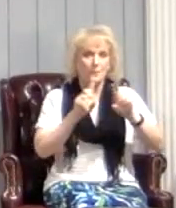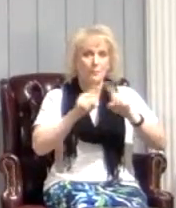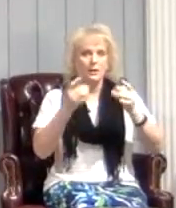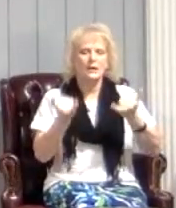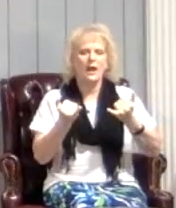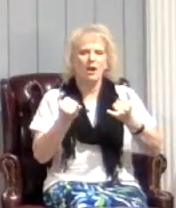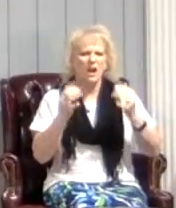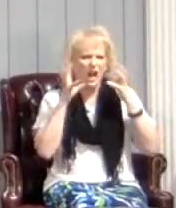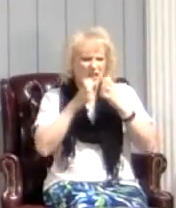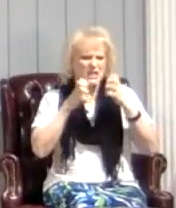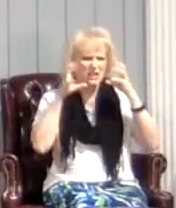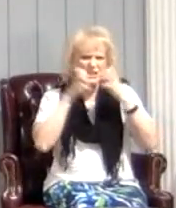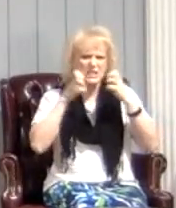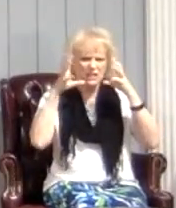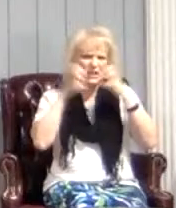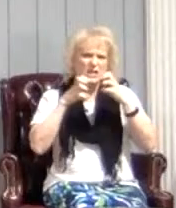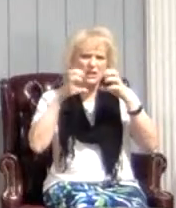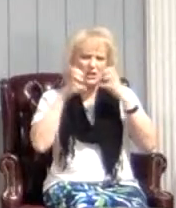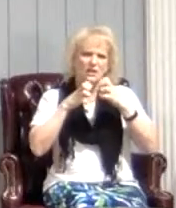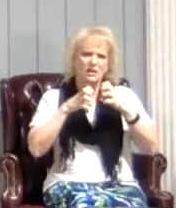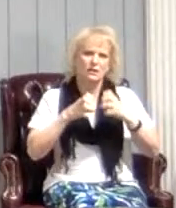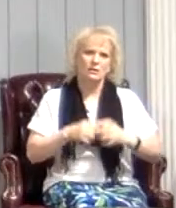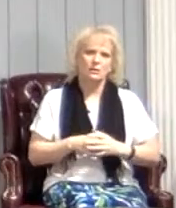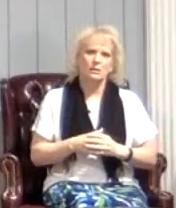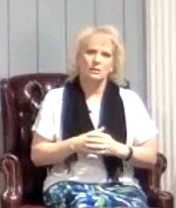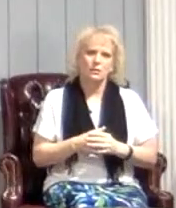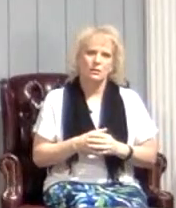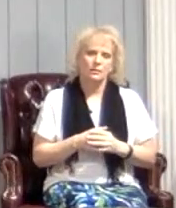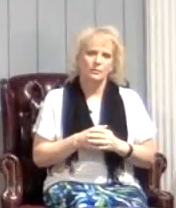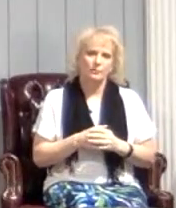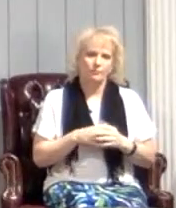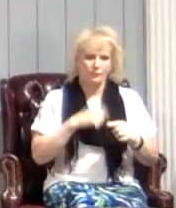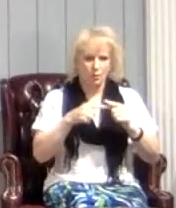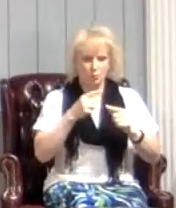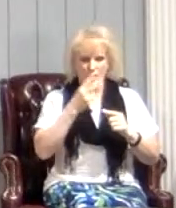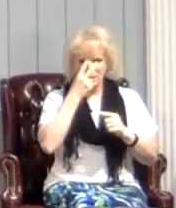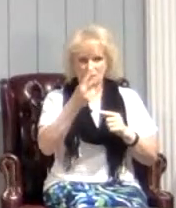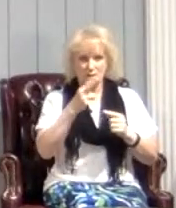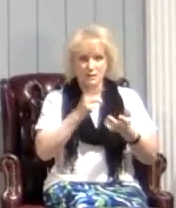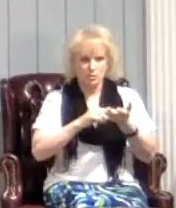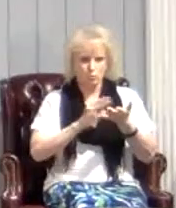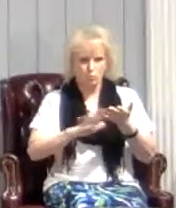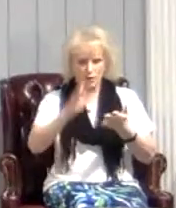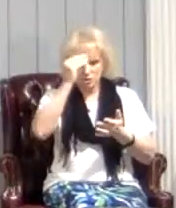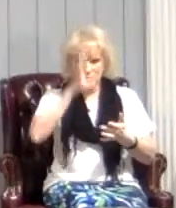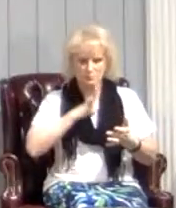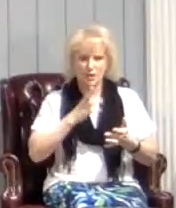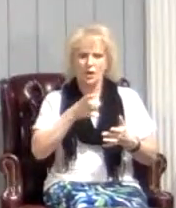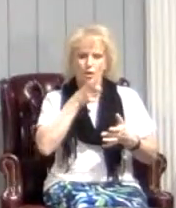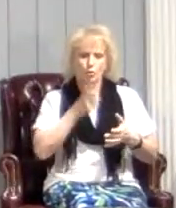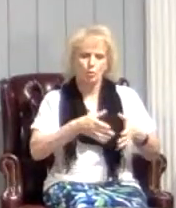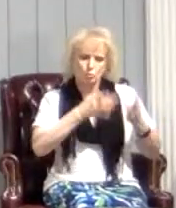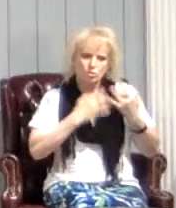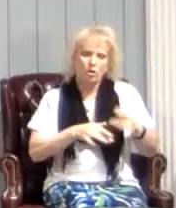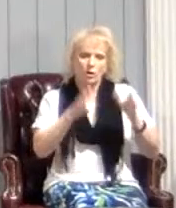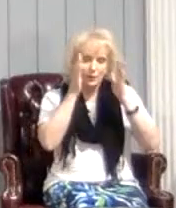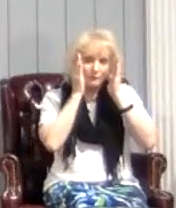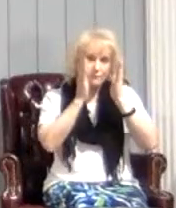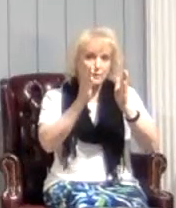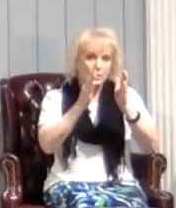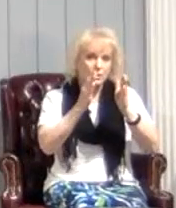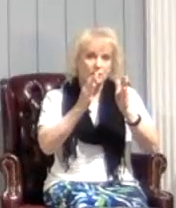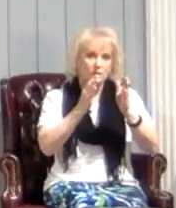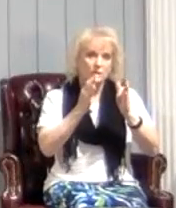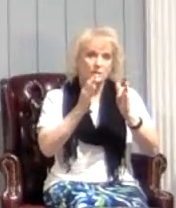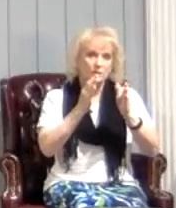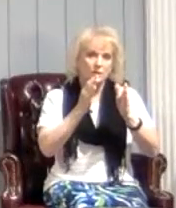just gnashing with their teeth. When he sees this righteous man whose heart is fixed, he sees